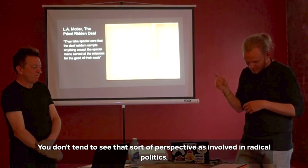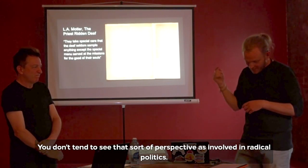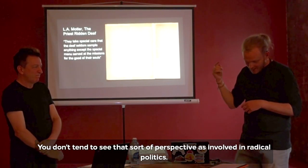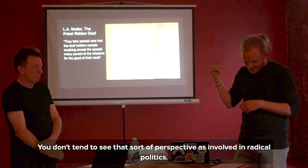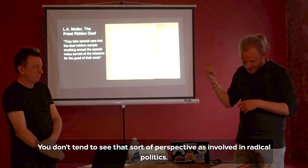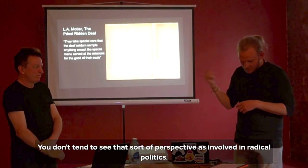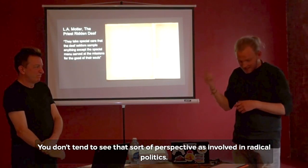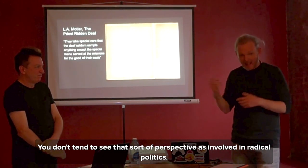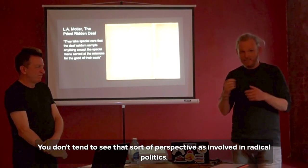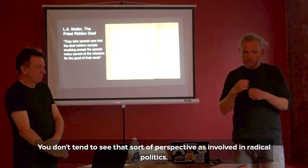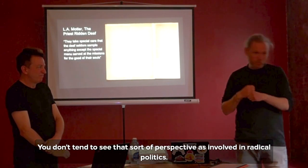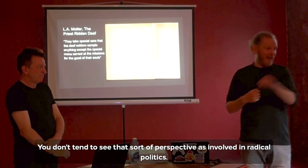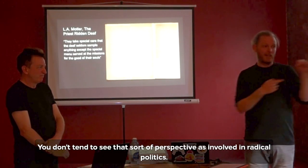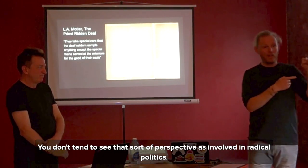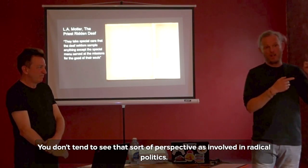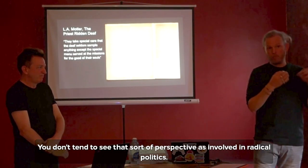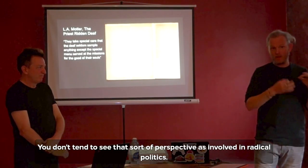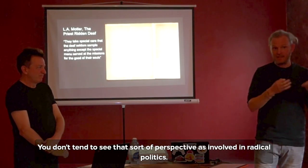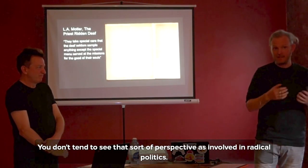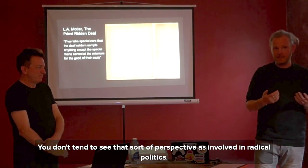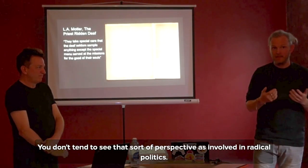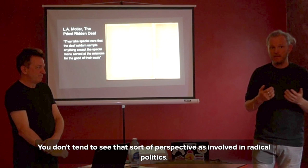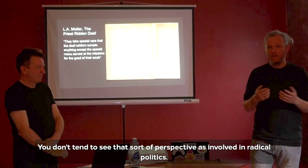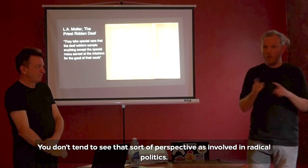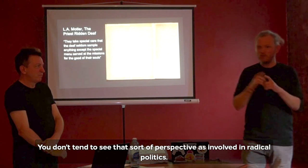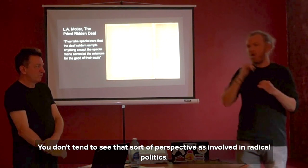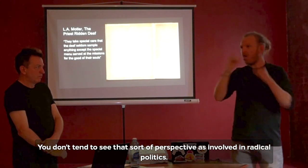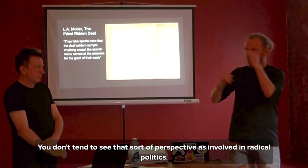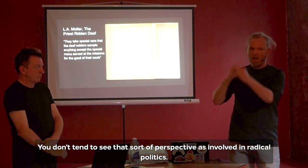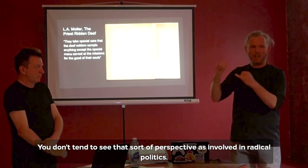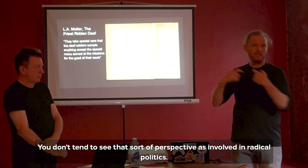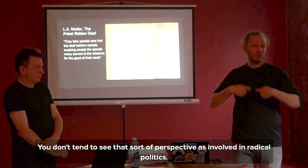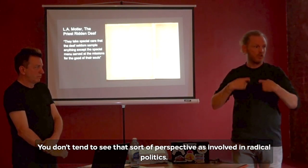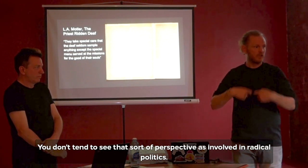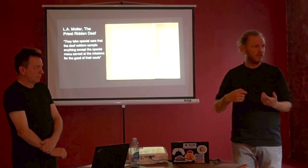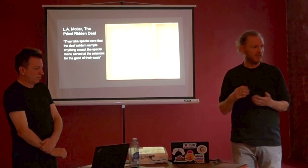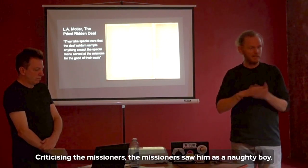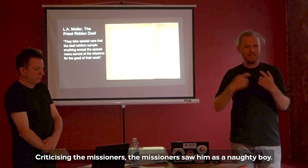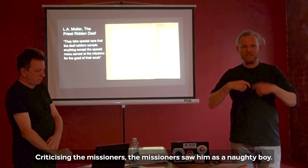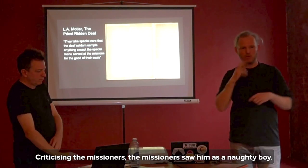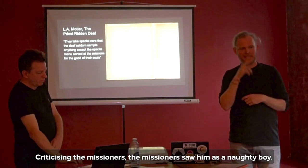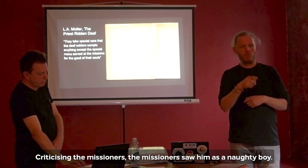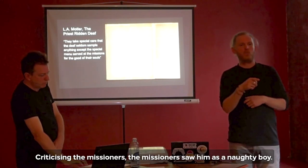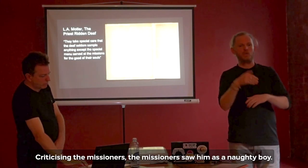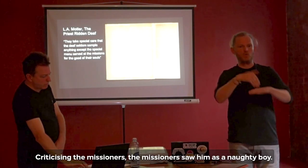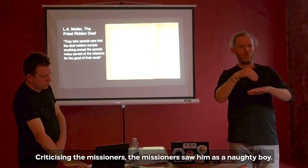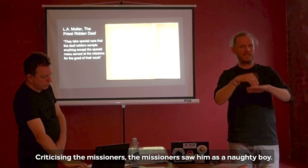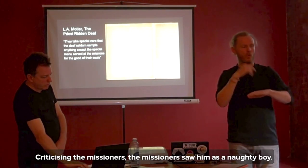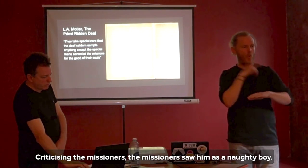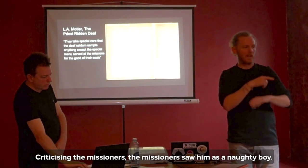that sort of politicalism. And he starts getting involved in radical politics, criticising the missioners.